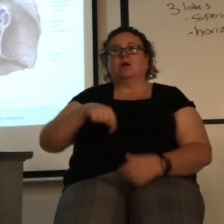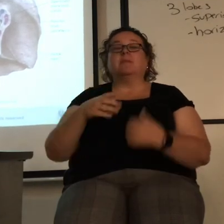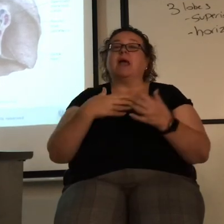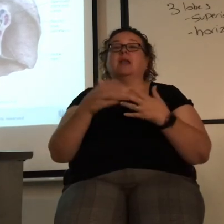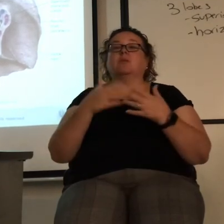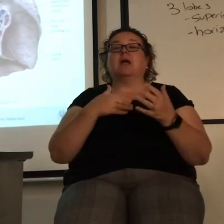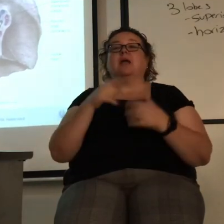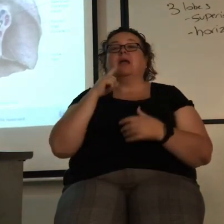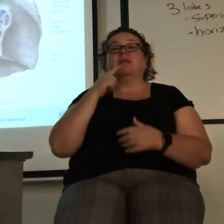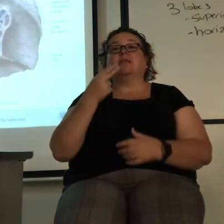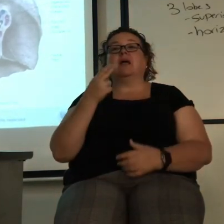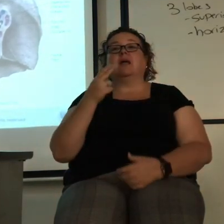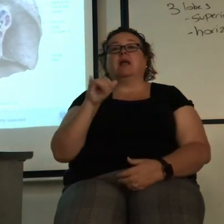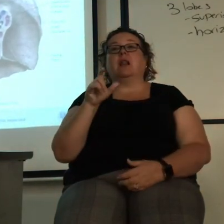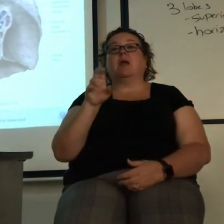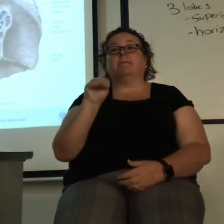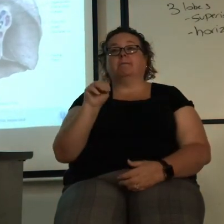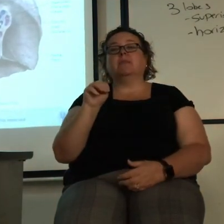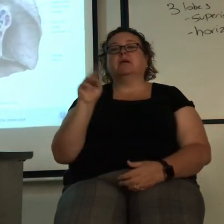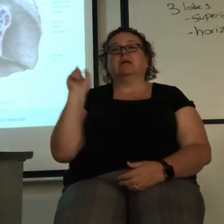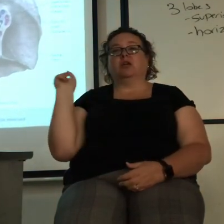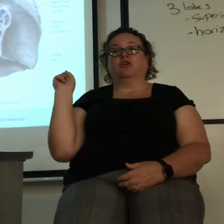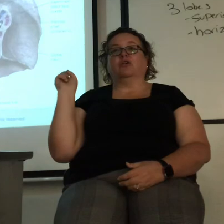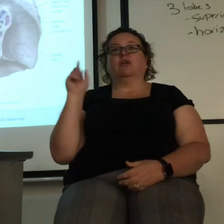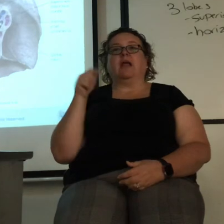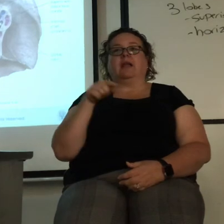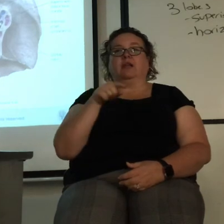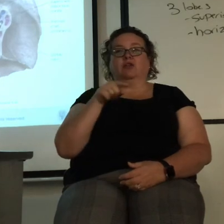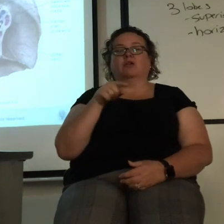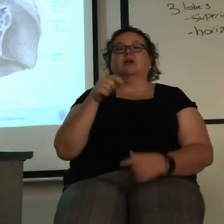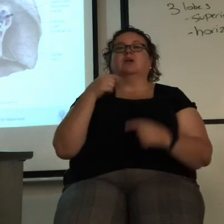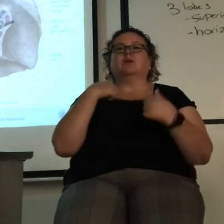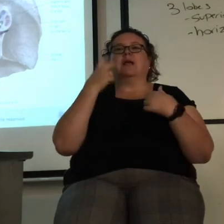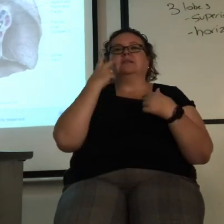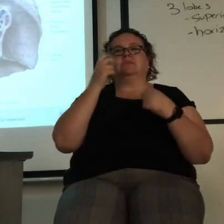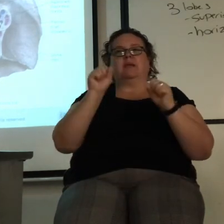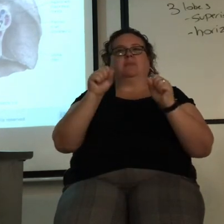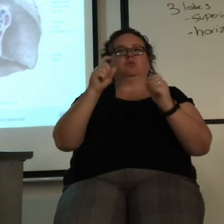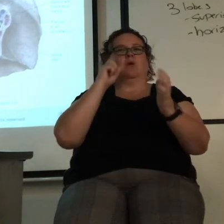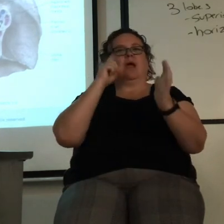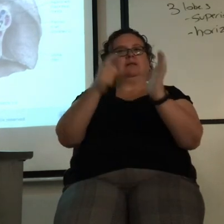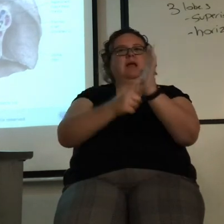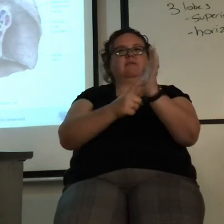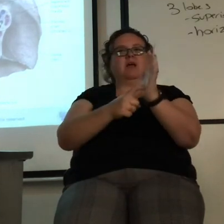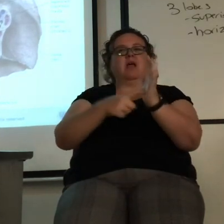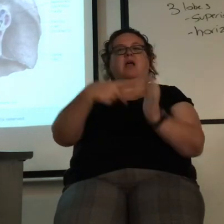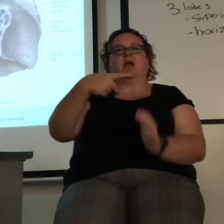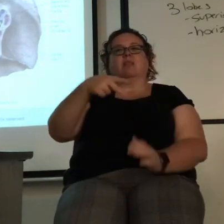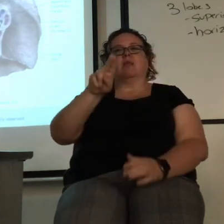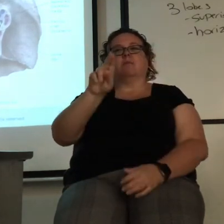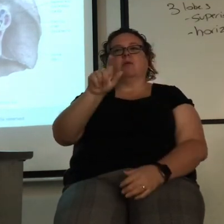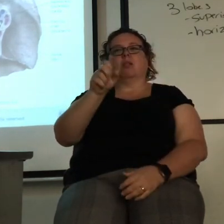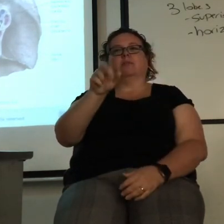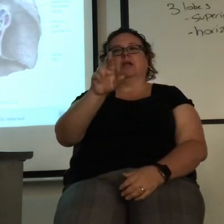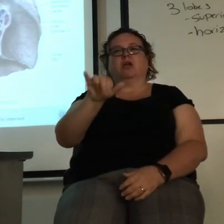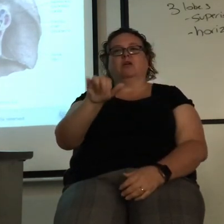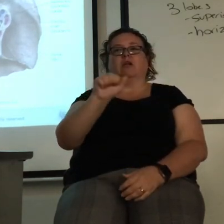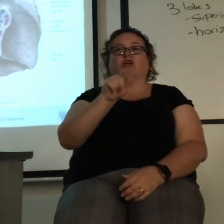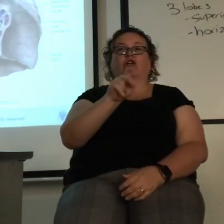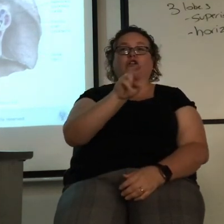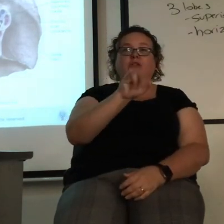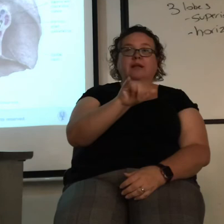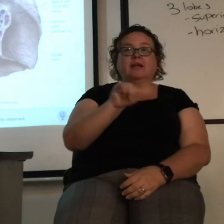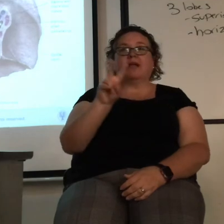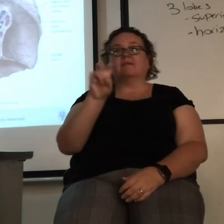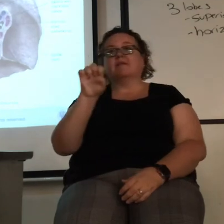Anyways, in the hilum here and in here, you should be able to identify the pulmonary artery and vein and the